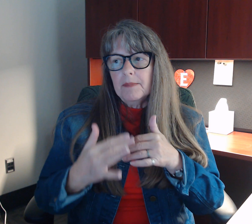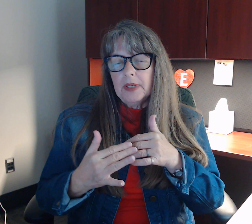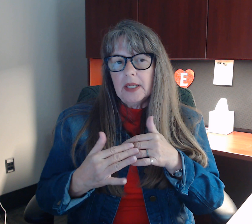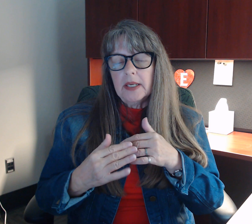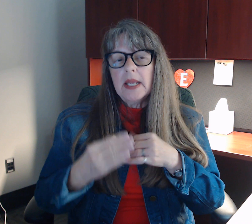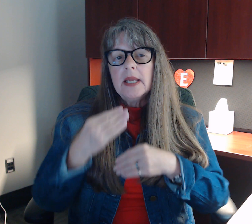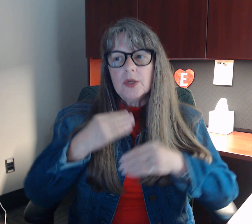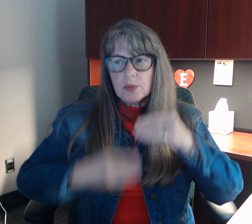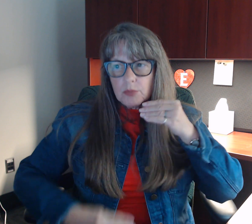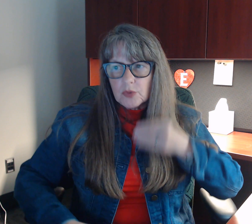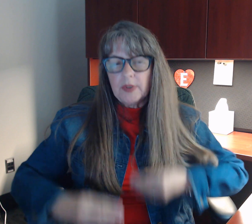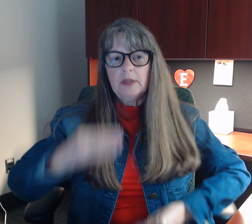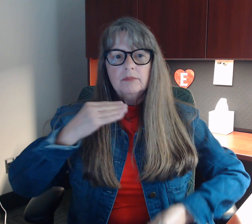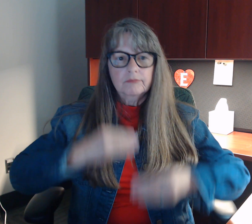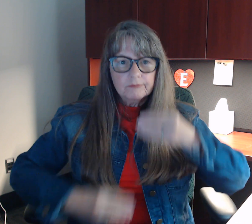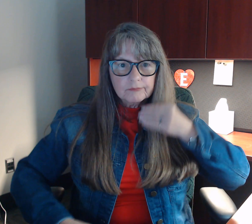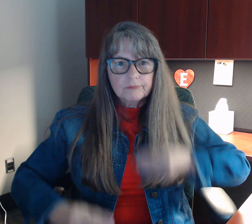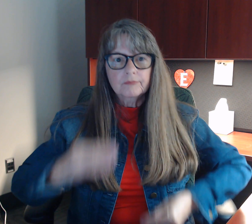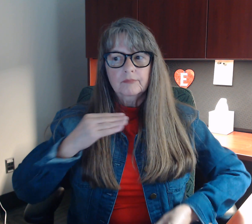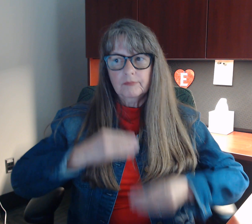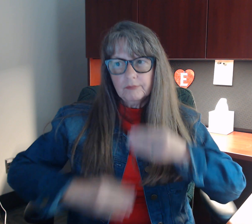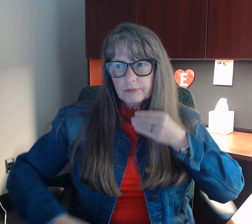blood is moving.